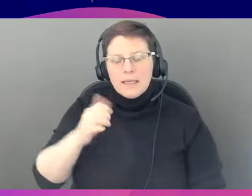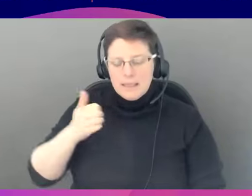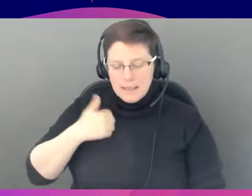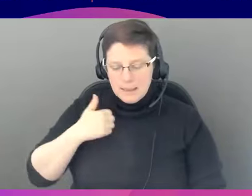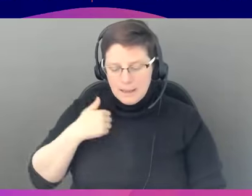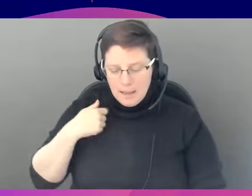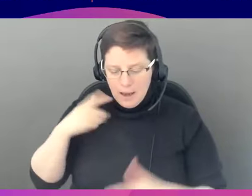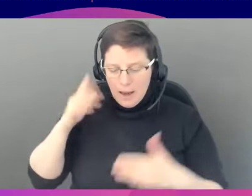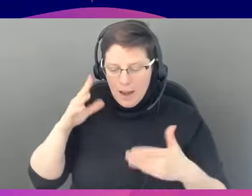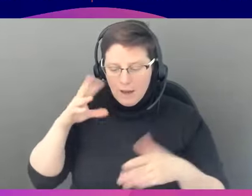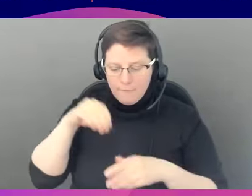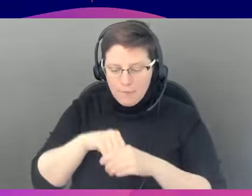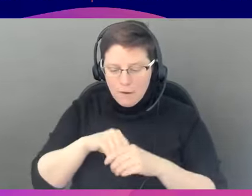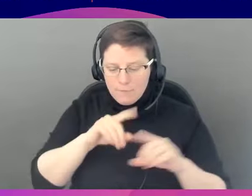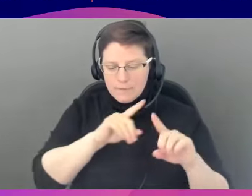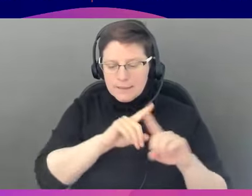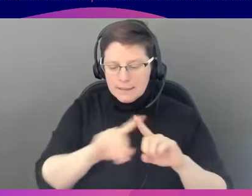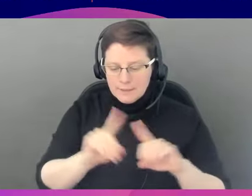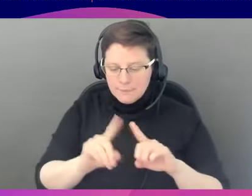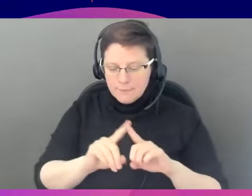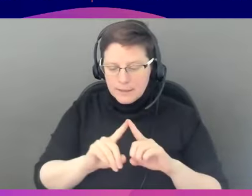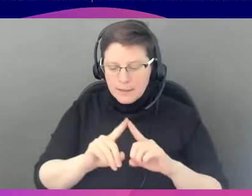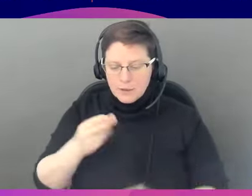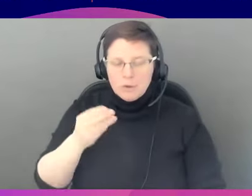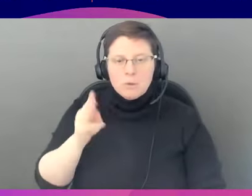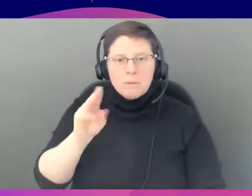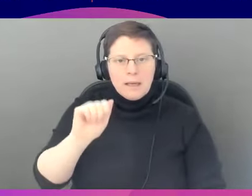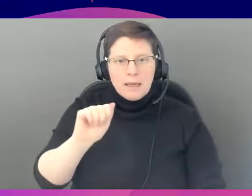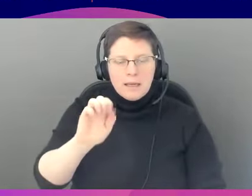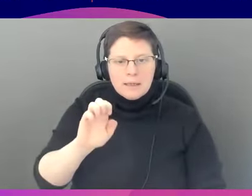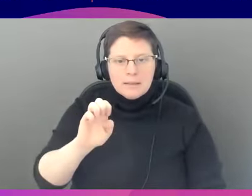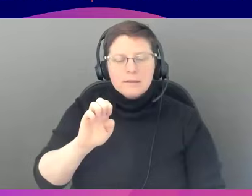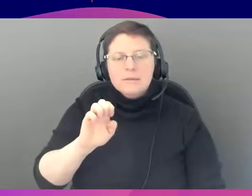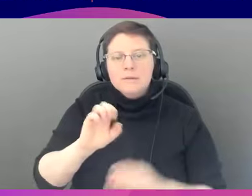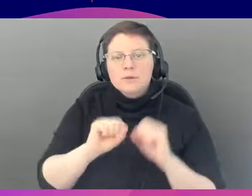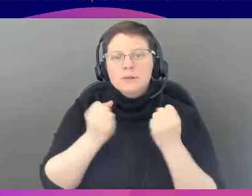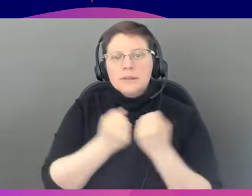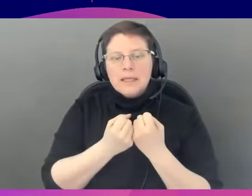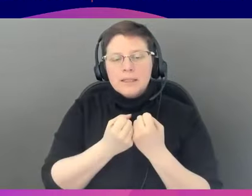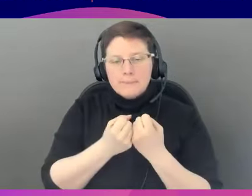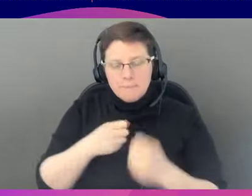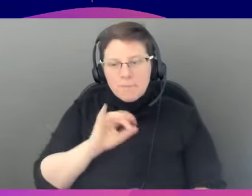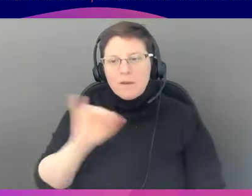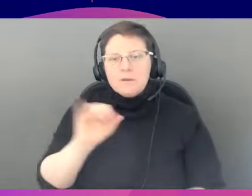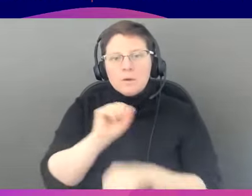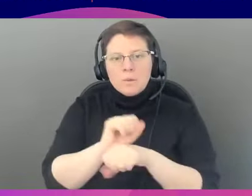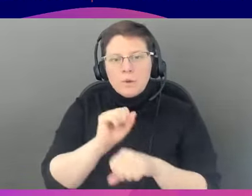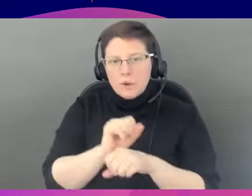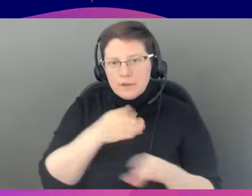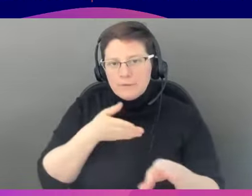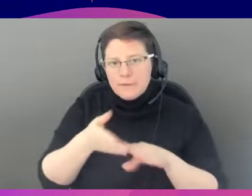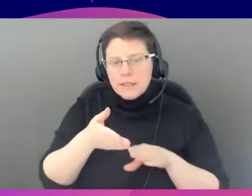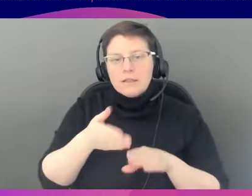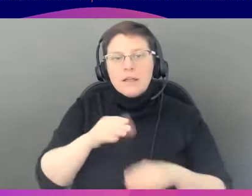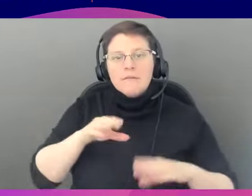program. Later, I shifted into managing their community services team. I've also worked in the fields of education and mental